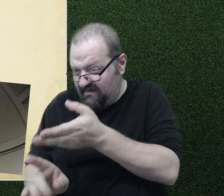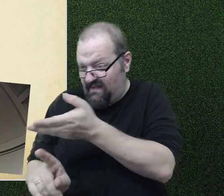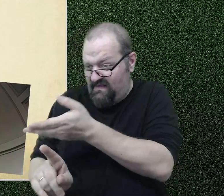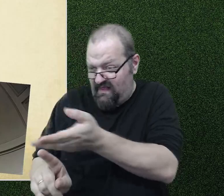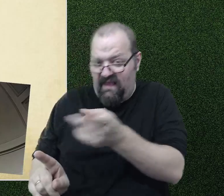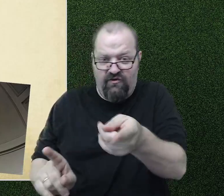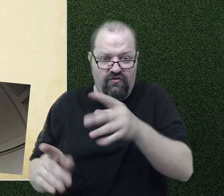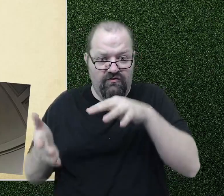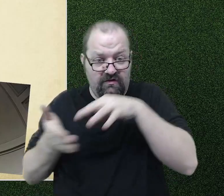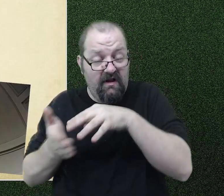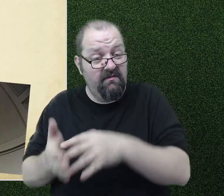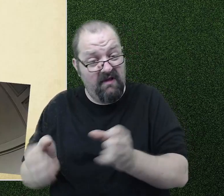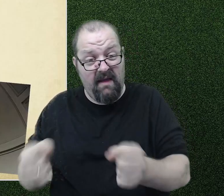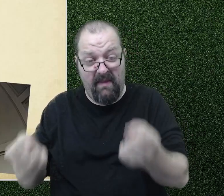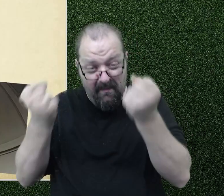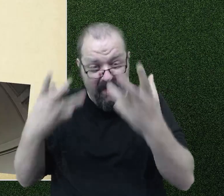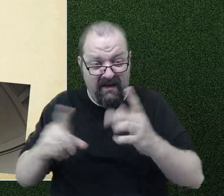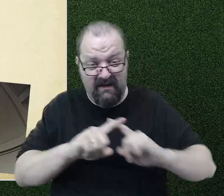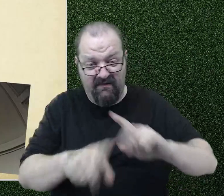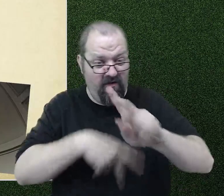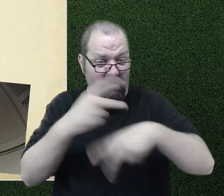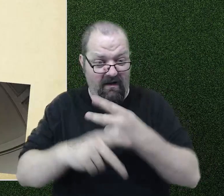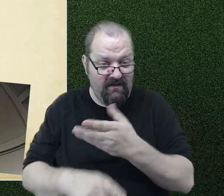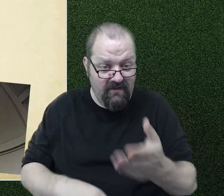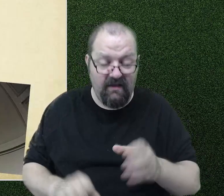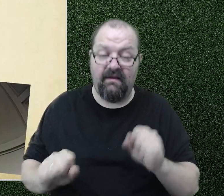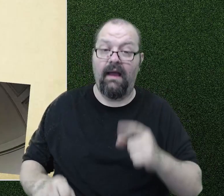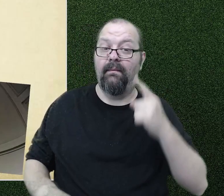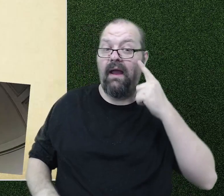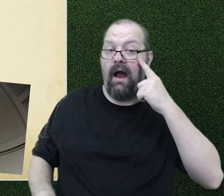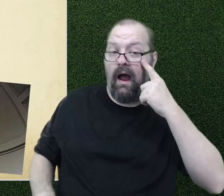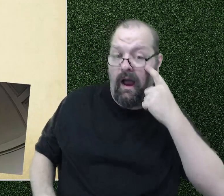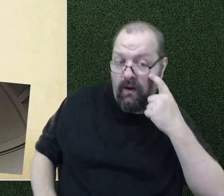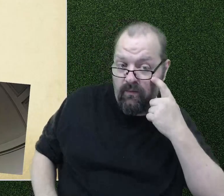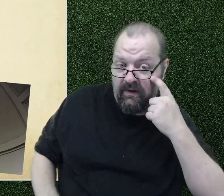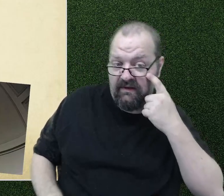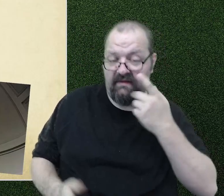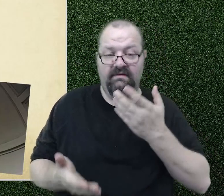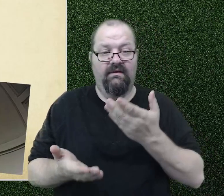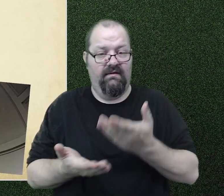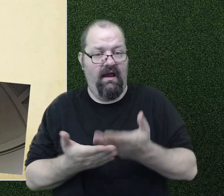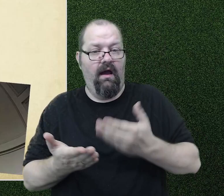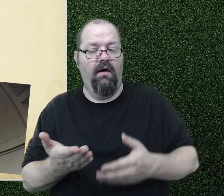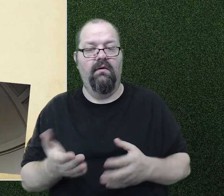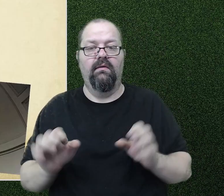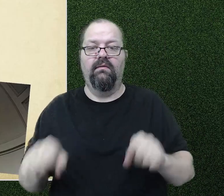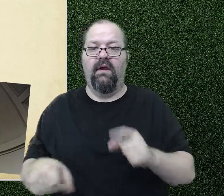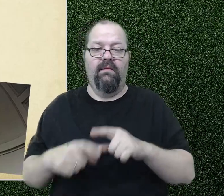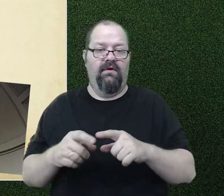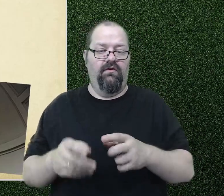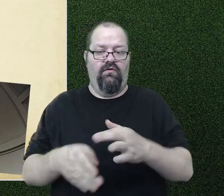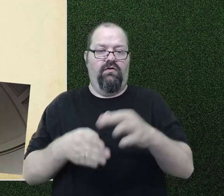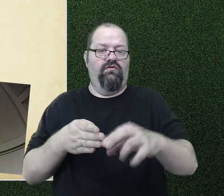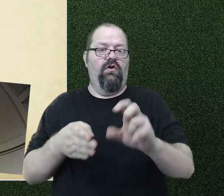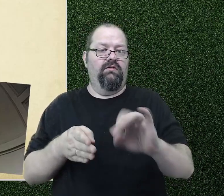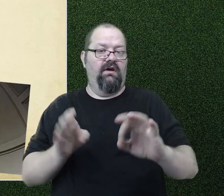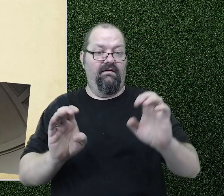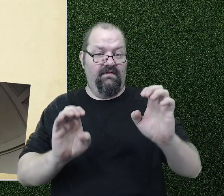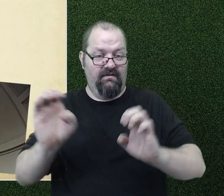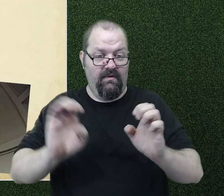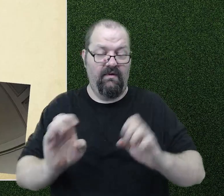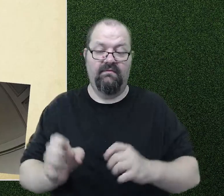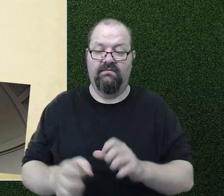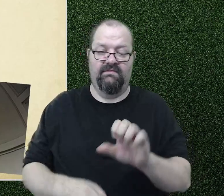depending on what you're studying. It could be an eyewitness account, the results of experiments,